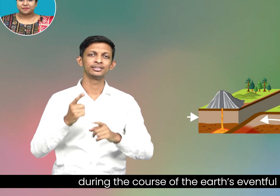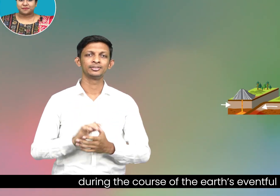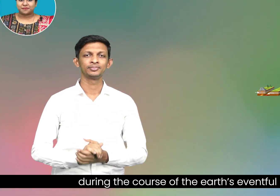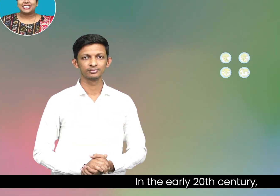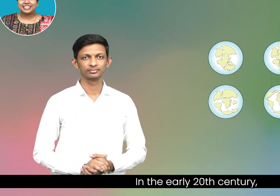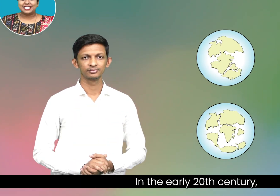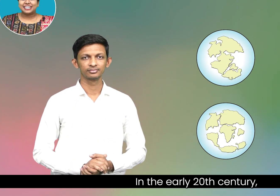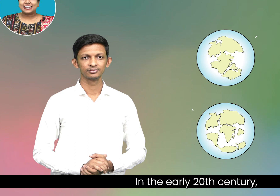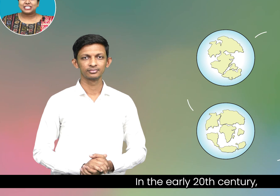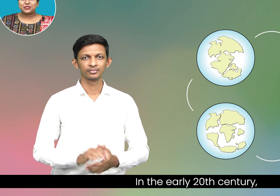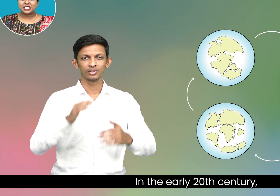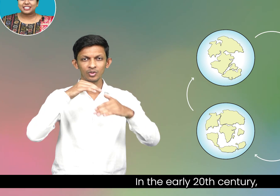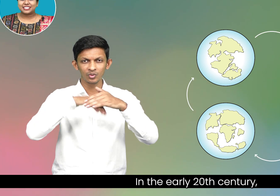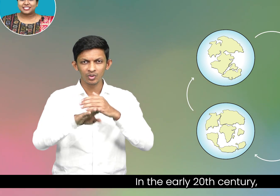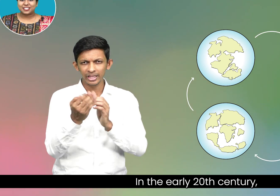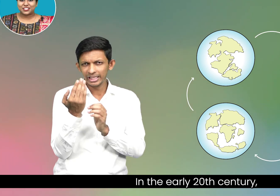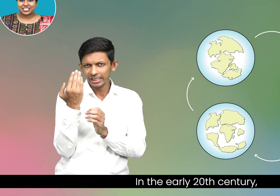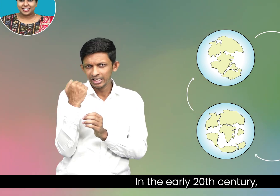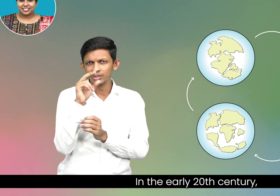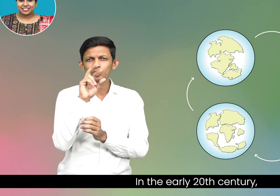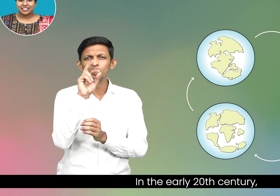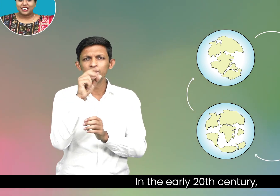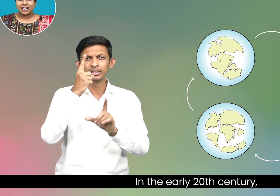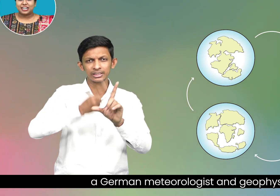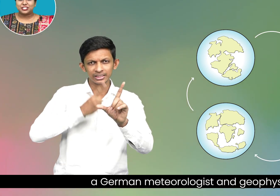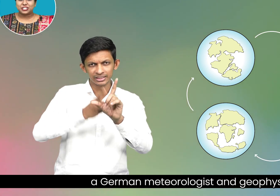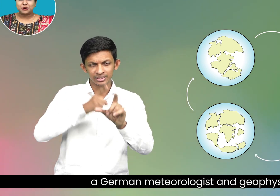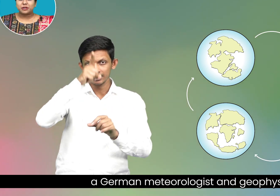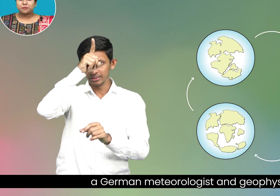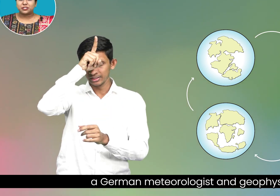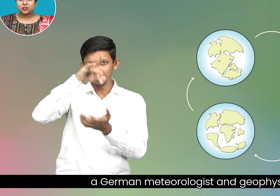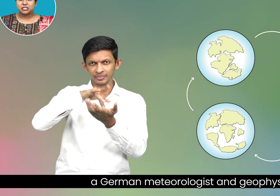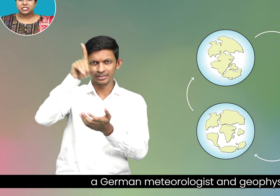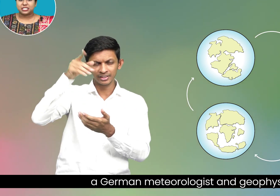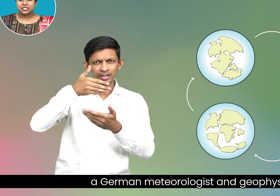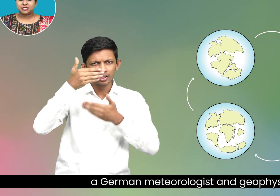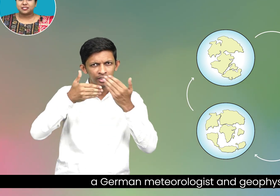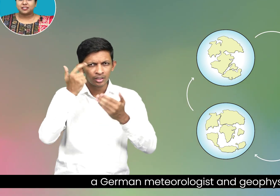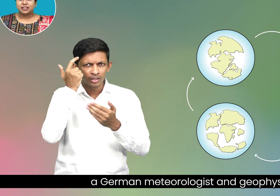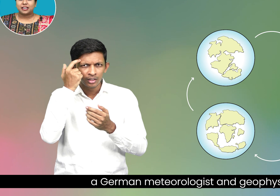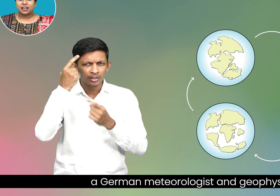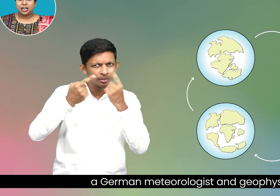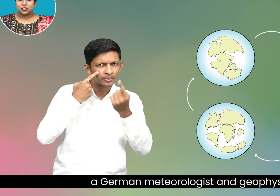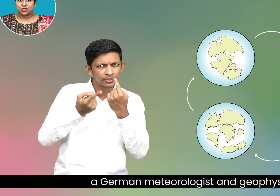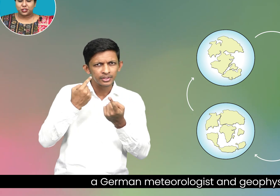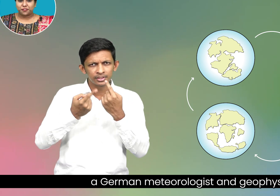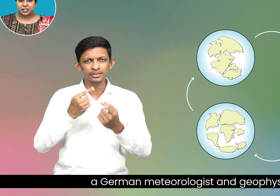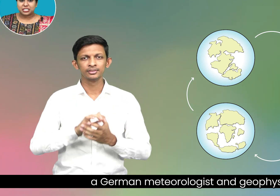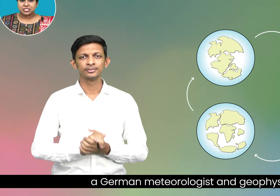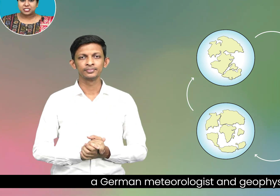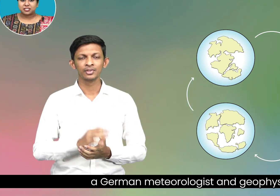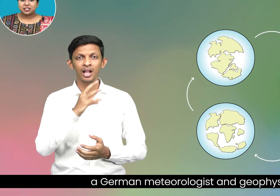In early twentieth century, a German metrologist and